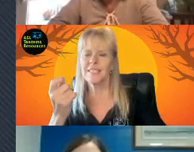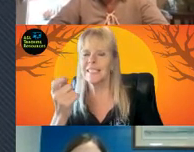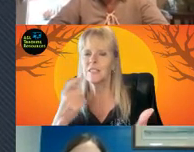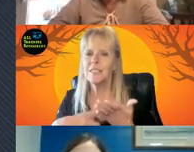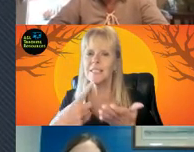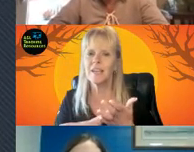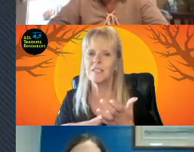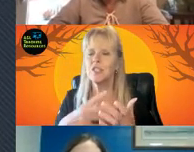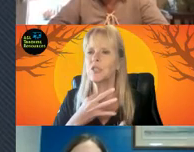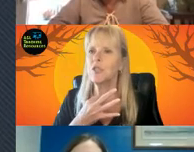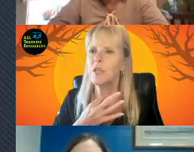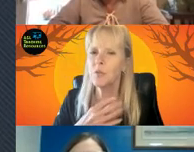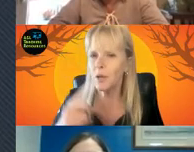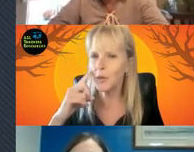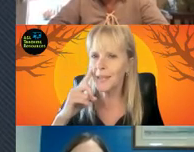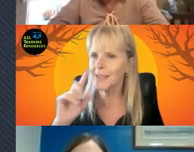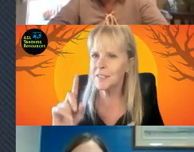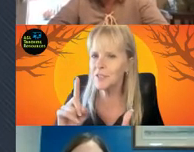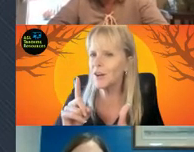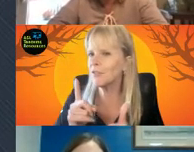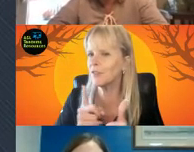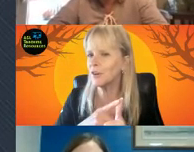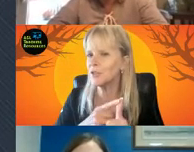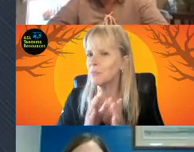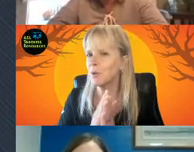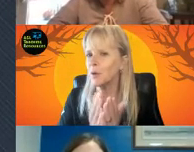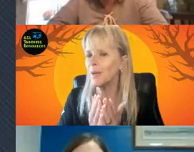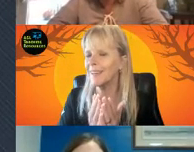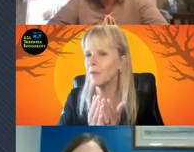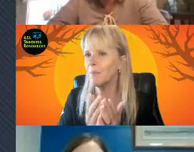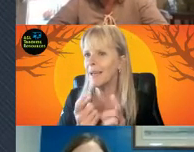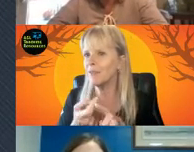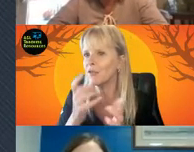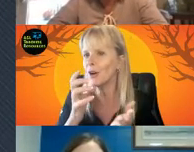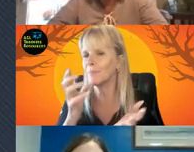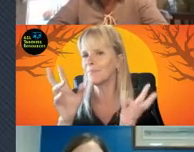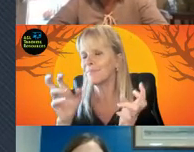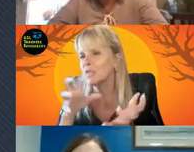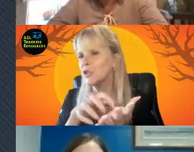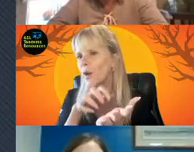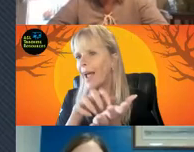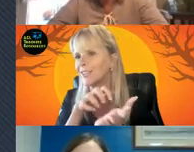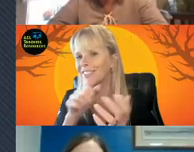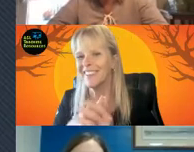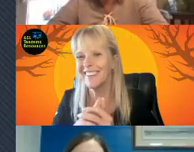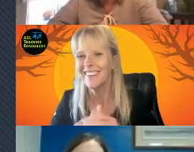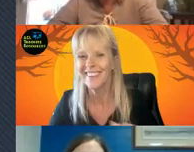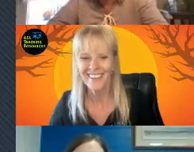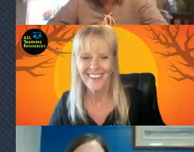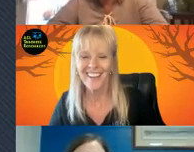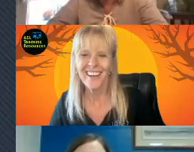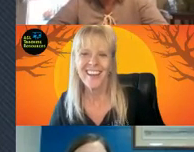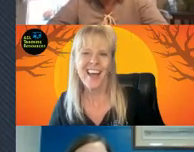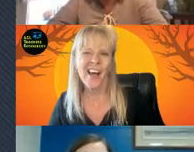And just a little discussion, just curious what you think. This is our first booklet that we made from scratch.